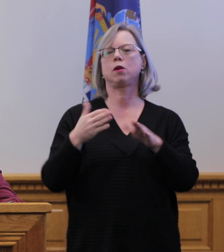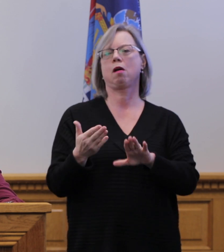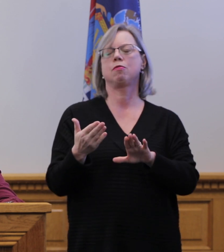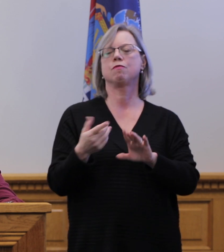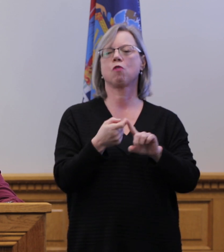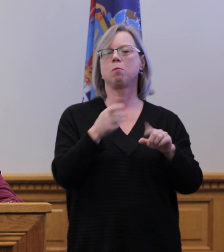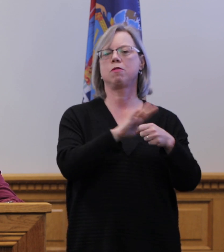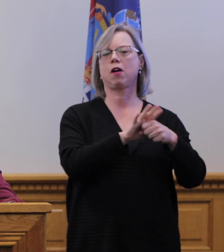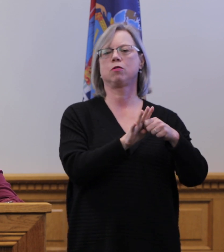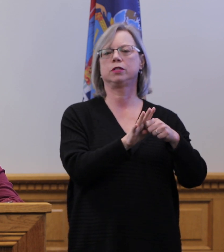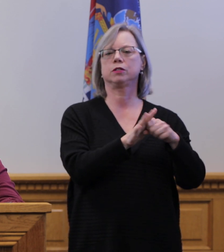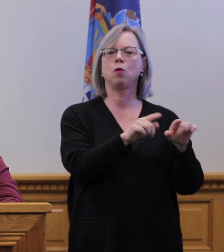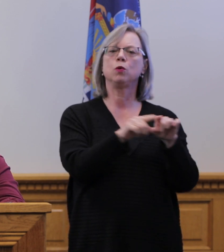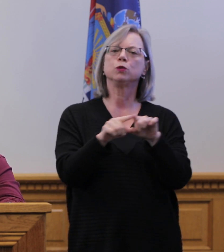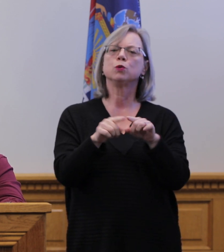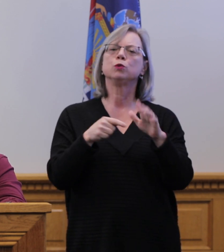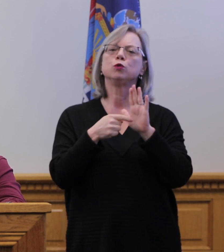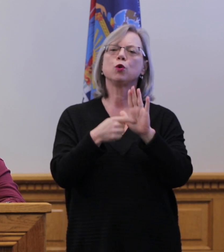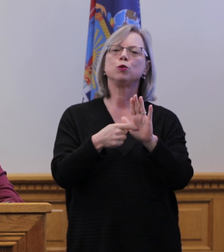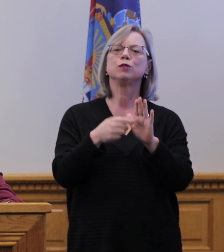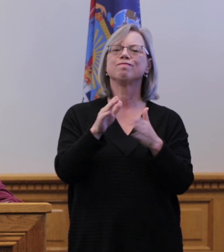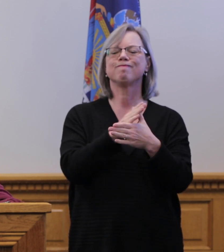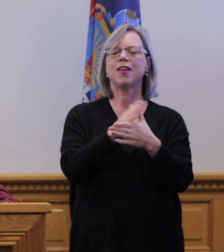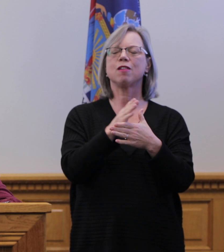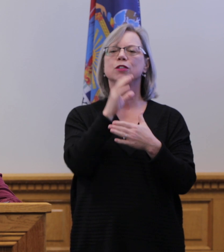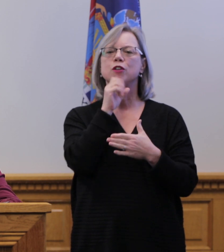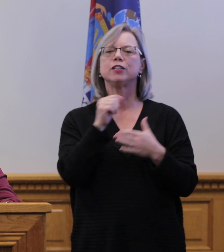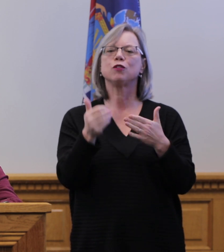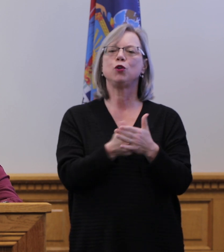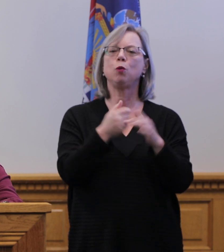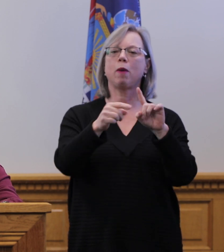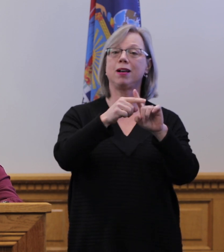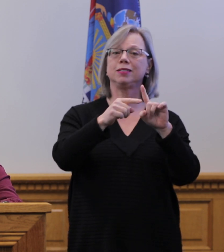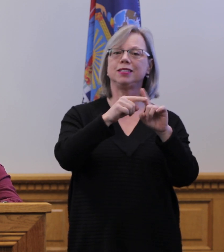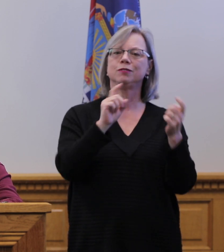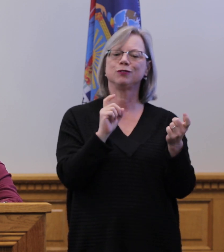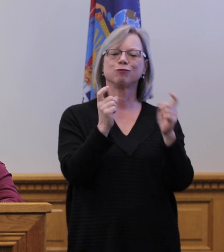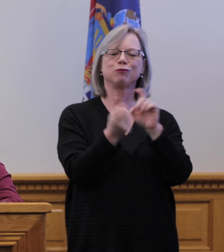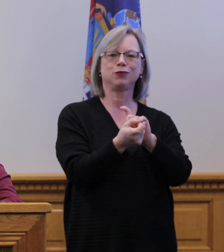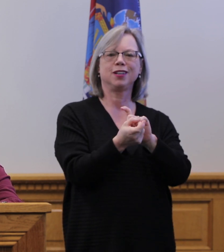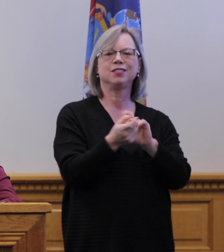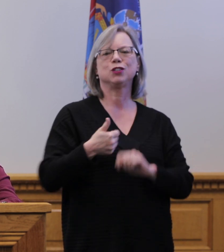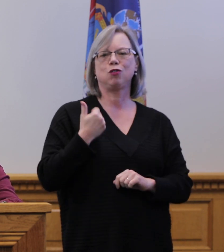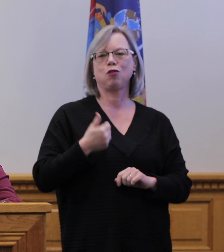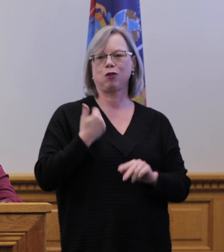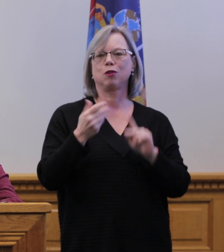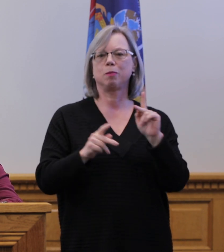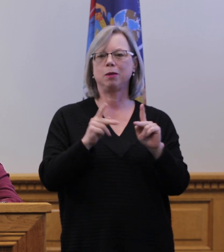It also shows that the average age of new positive cases has shifted to the younger population since vaccinations